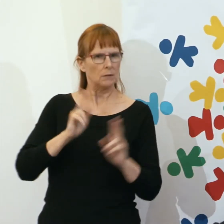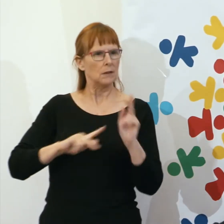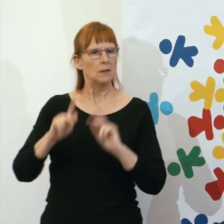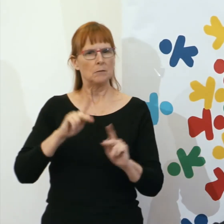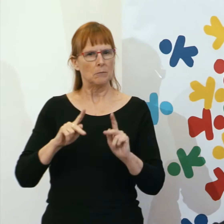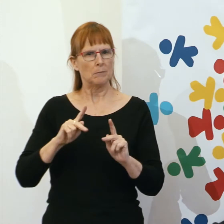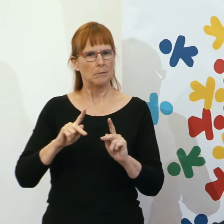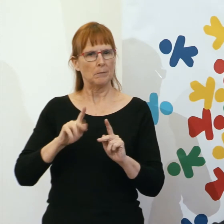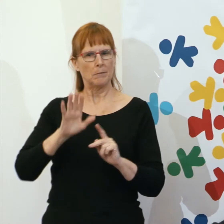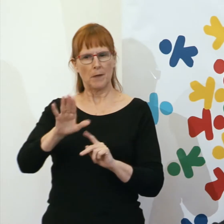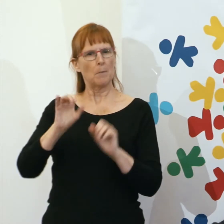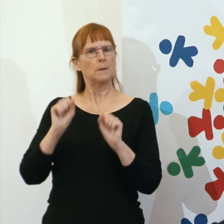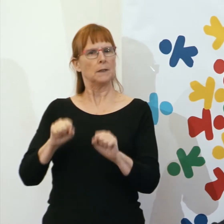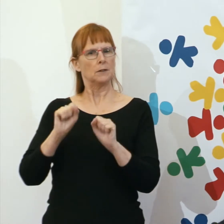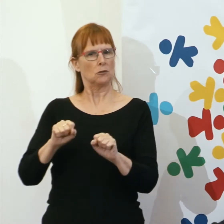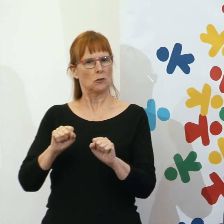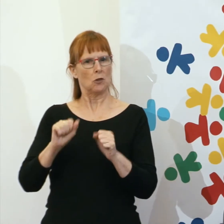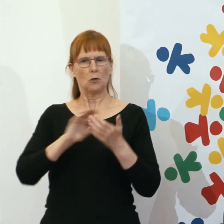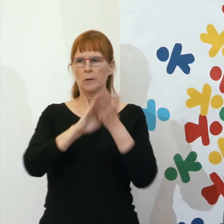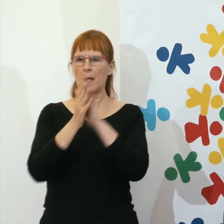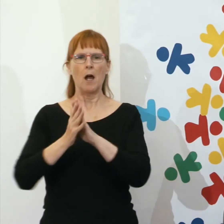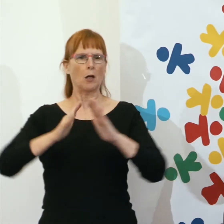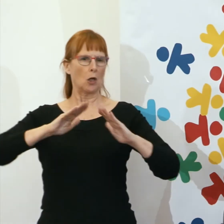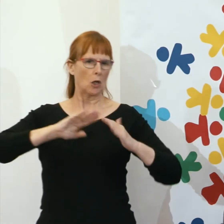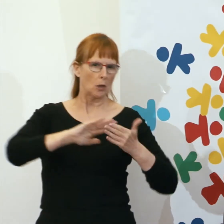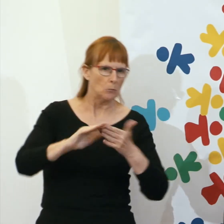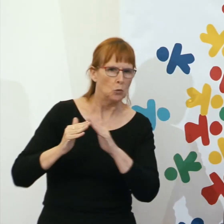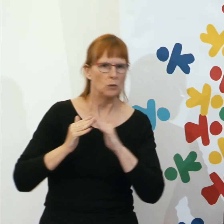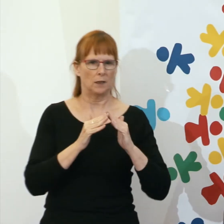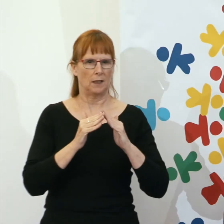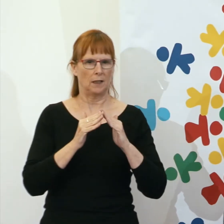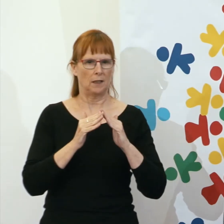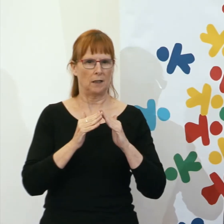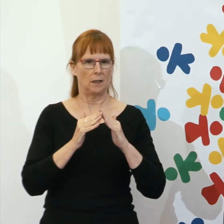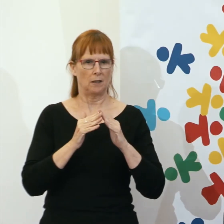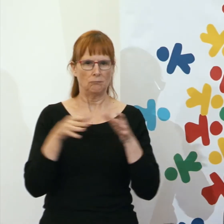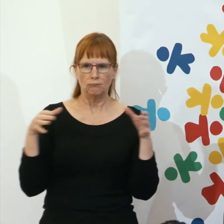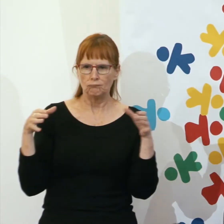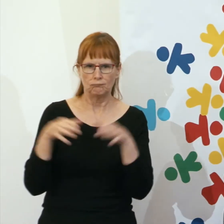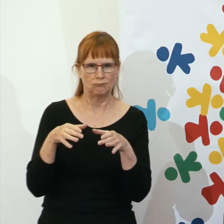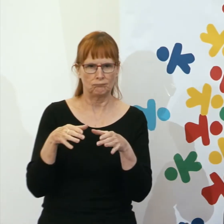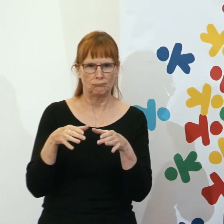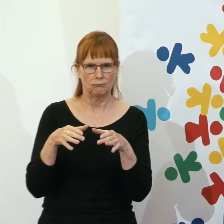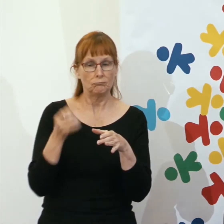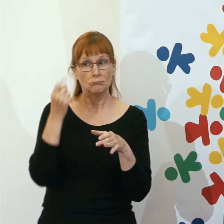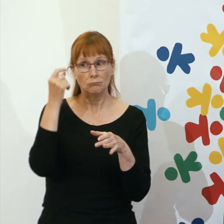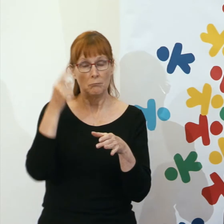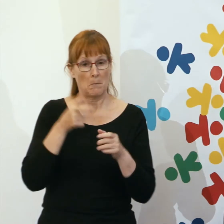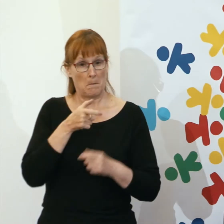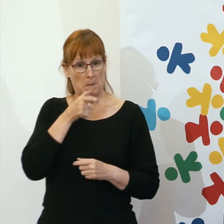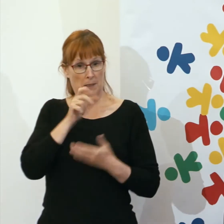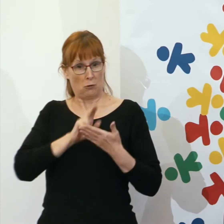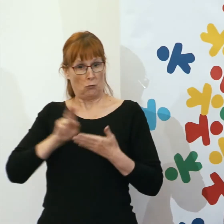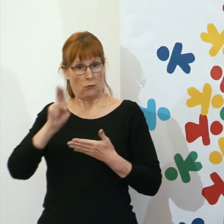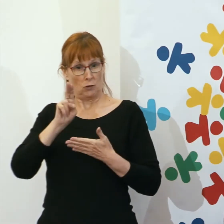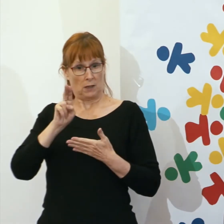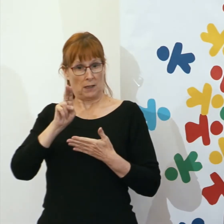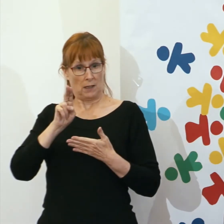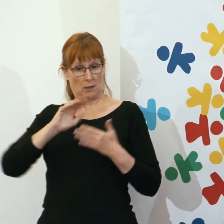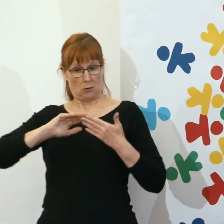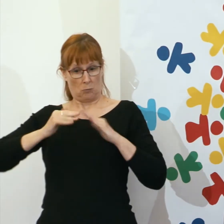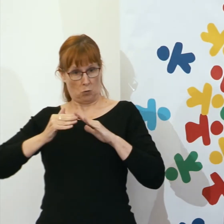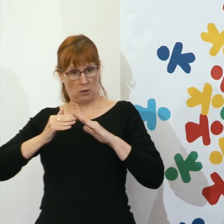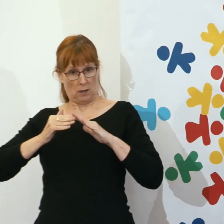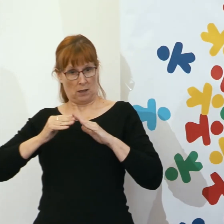and groups to build community. As part of the McGill community, we also reach out to other universities